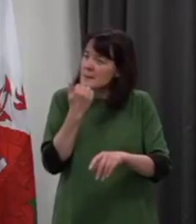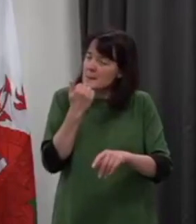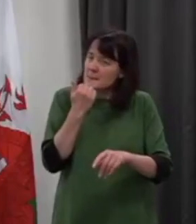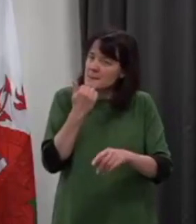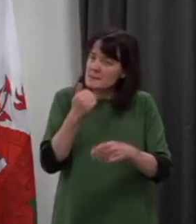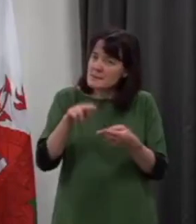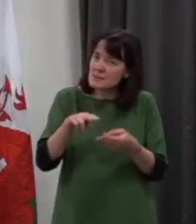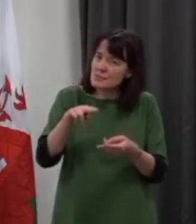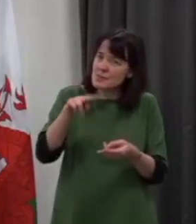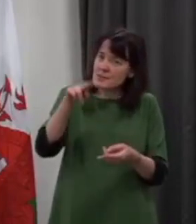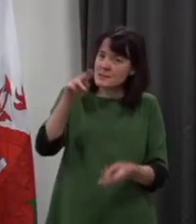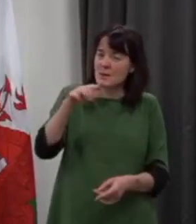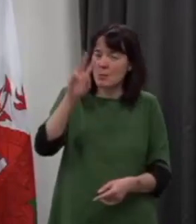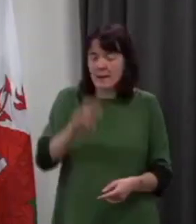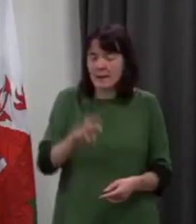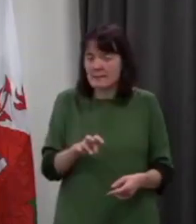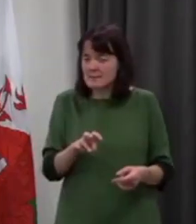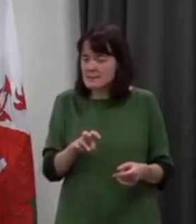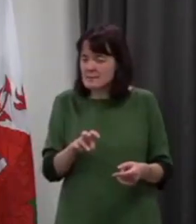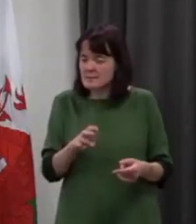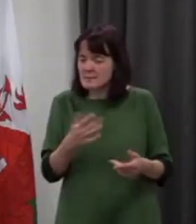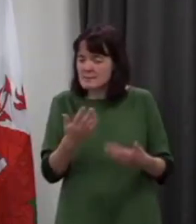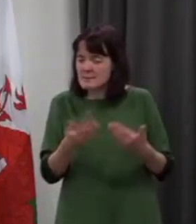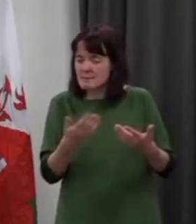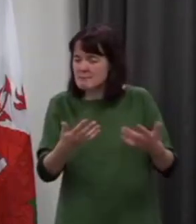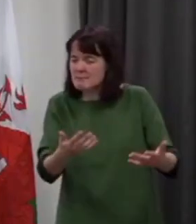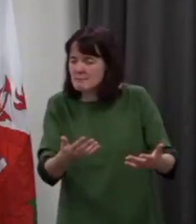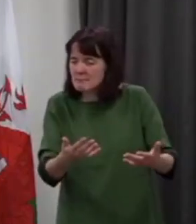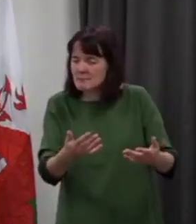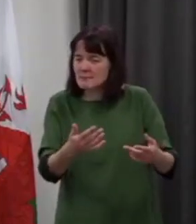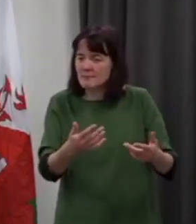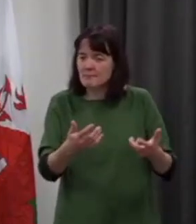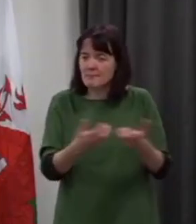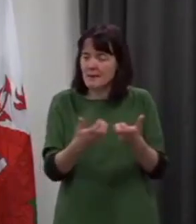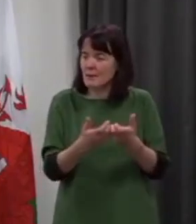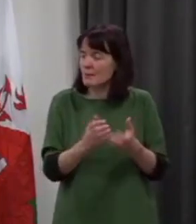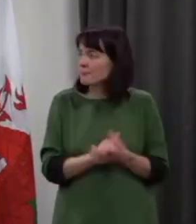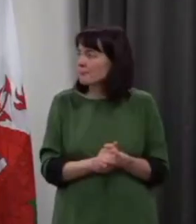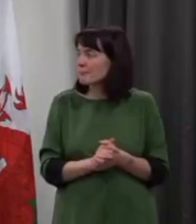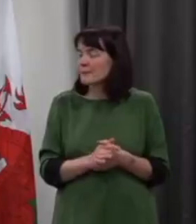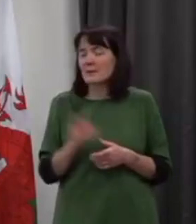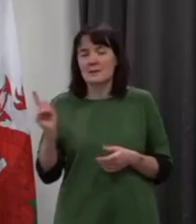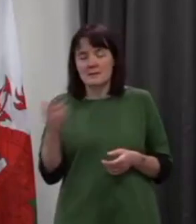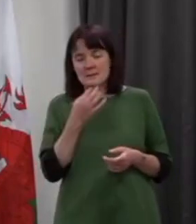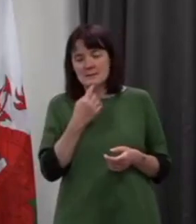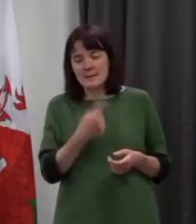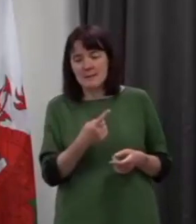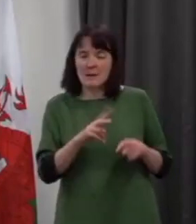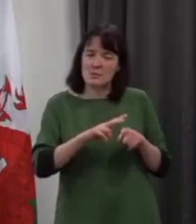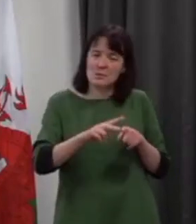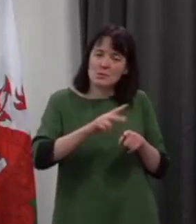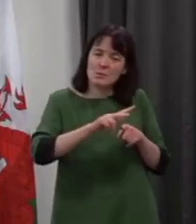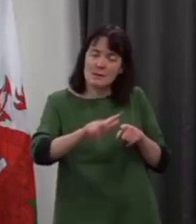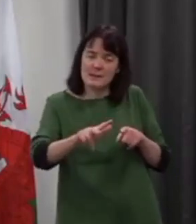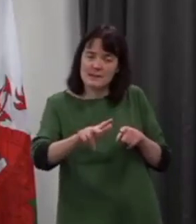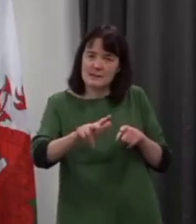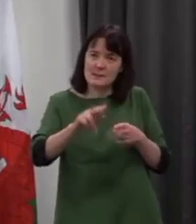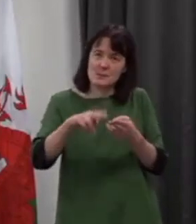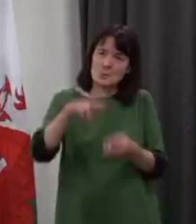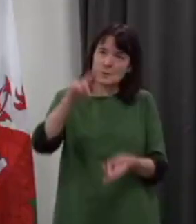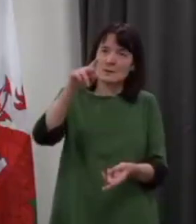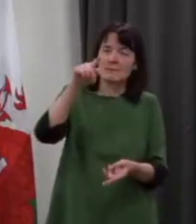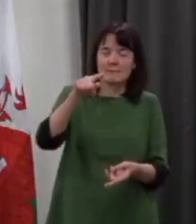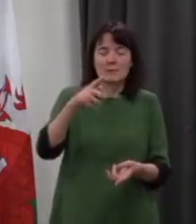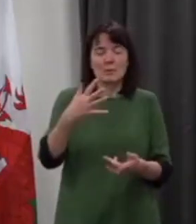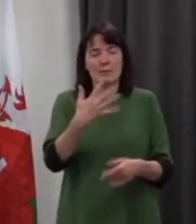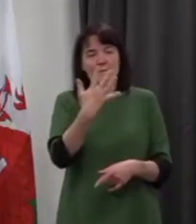few weeks in Wales? Question about our ability to increase testing over the next 2 to 3 weeks to get to the 5,000 figure that I indicated we